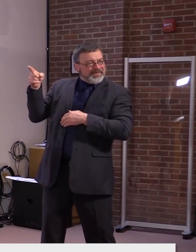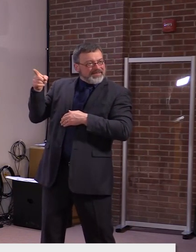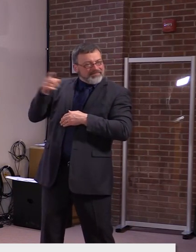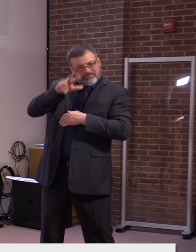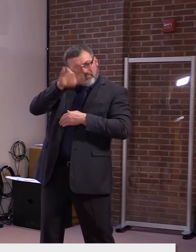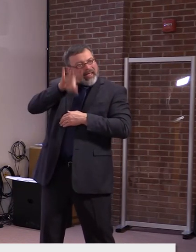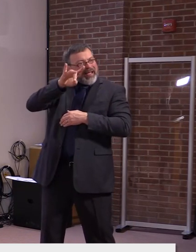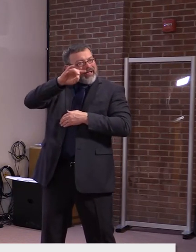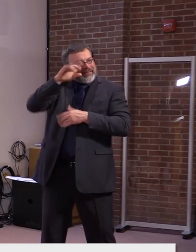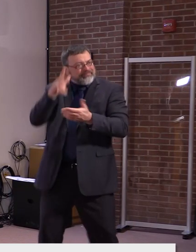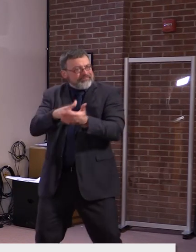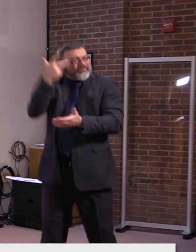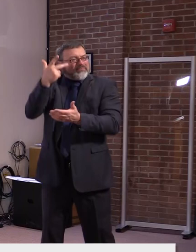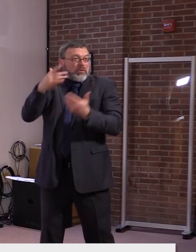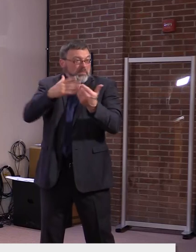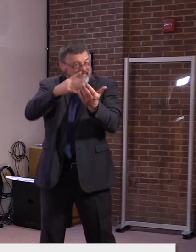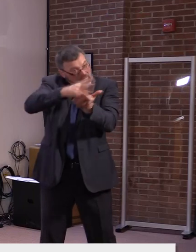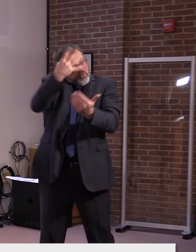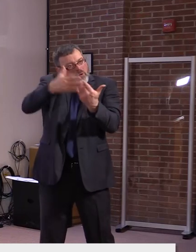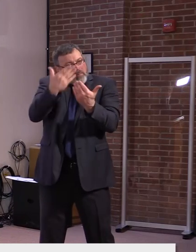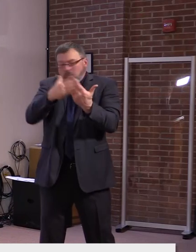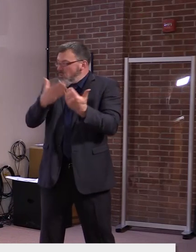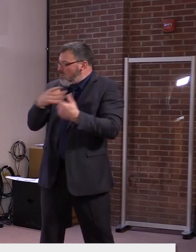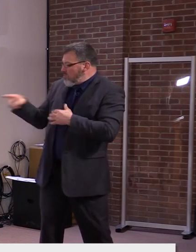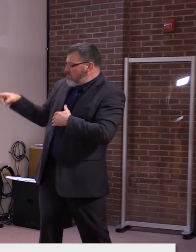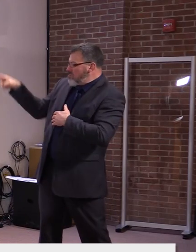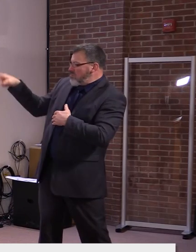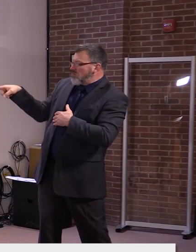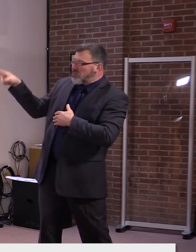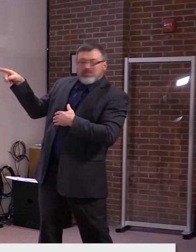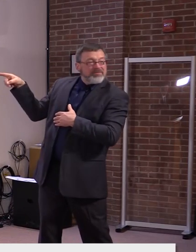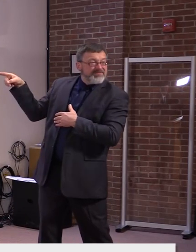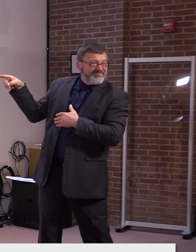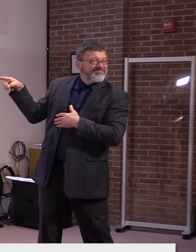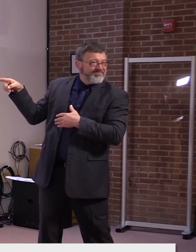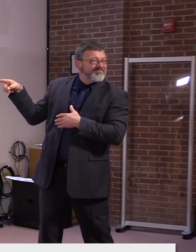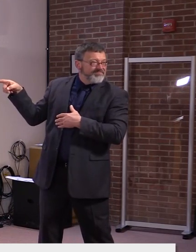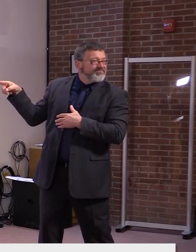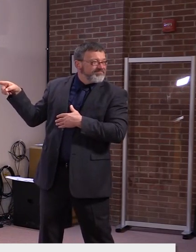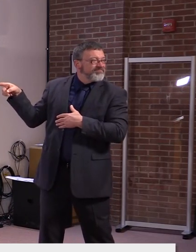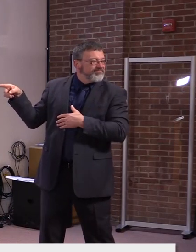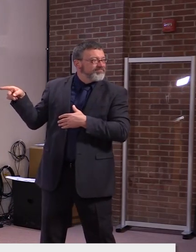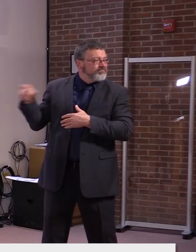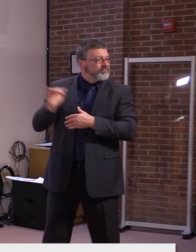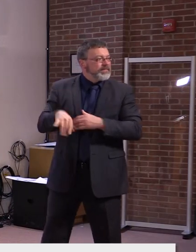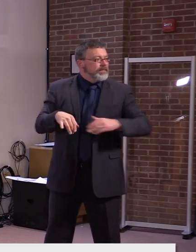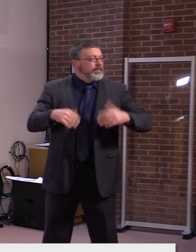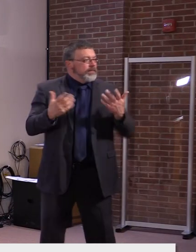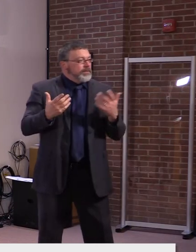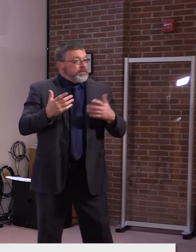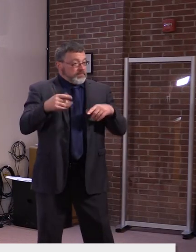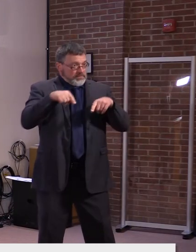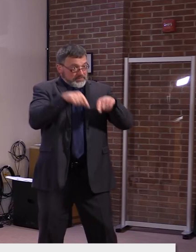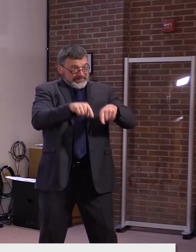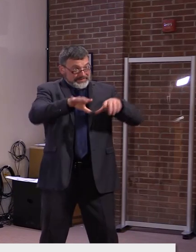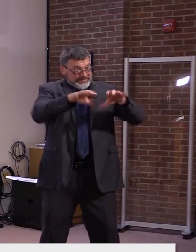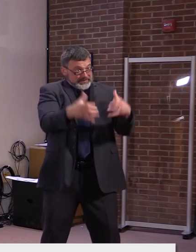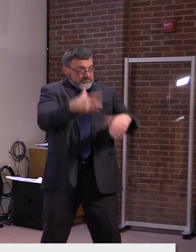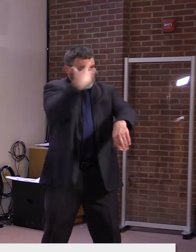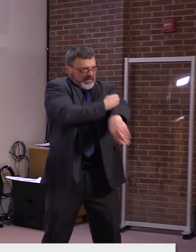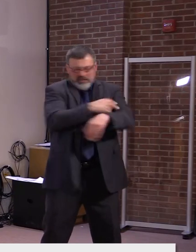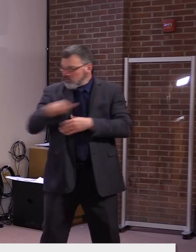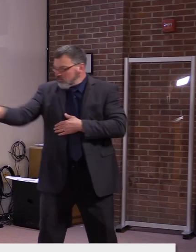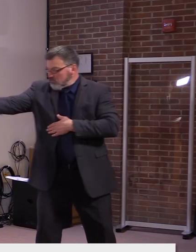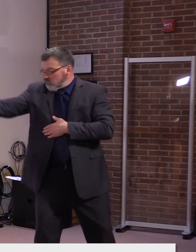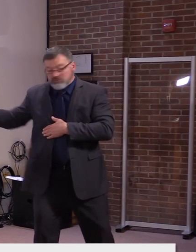fully vaccinated rate. And similarly, we see that not fully vaccinated rate increasing, although slightly, and we see that